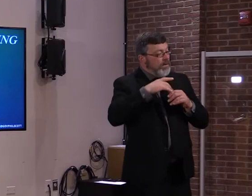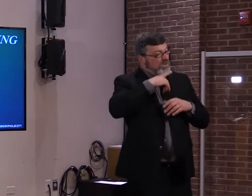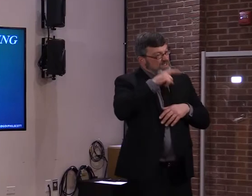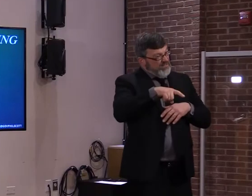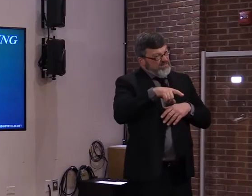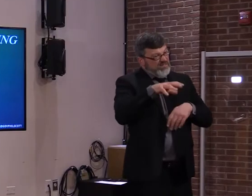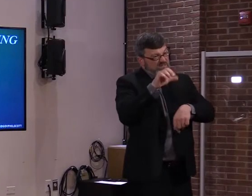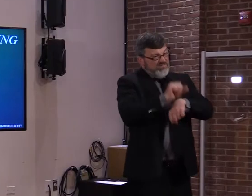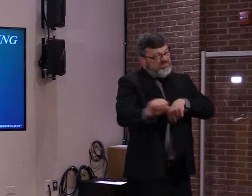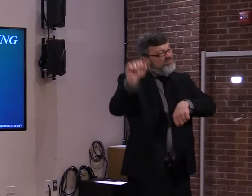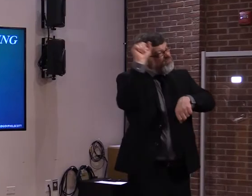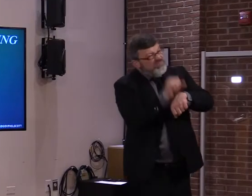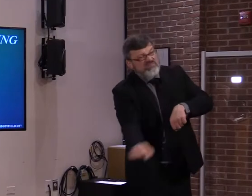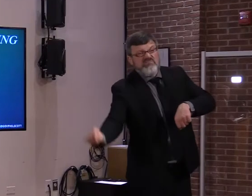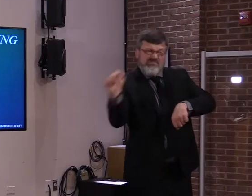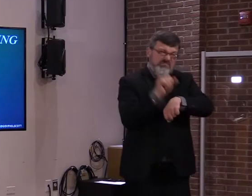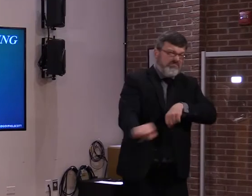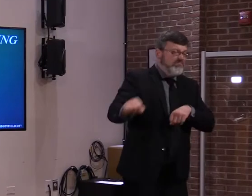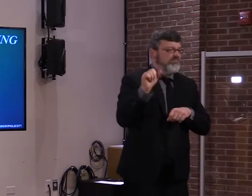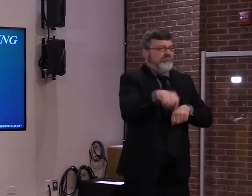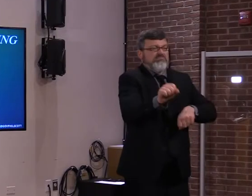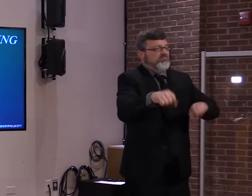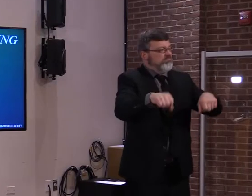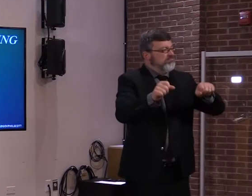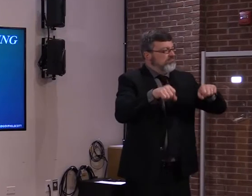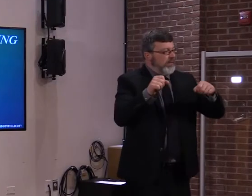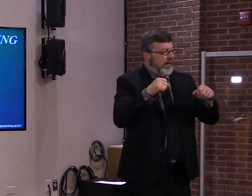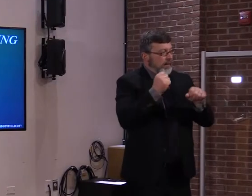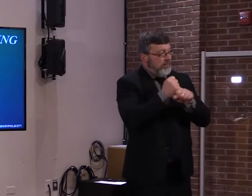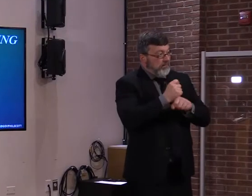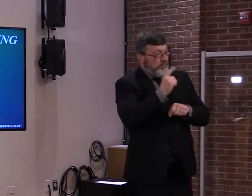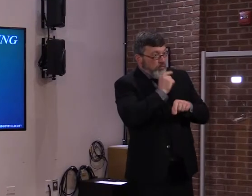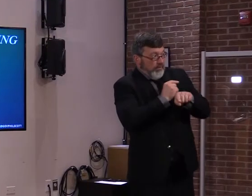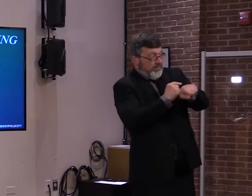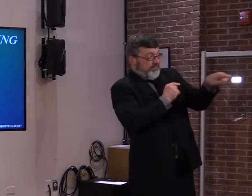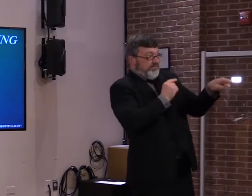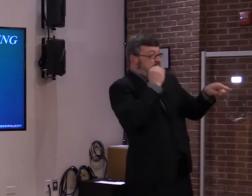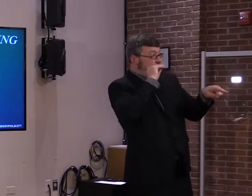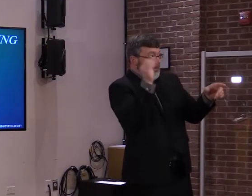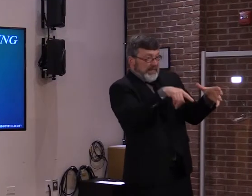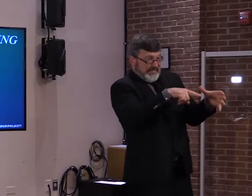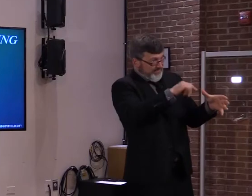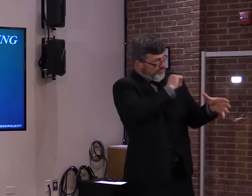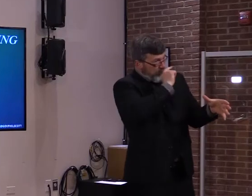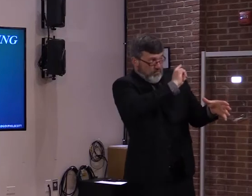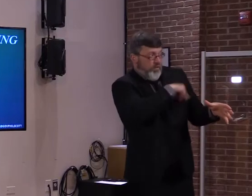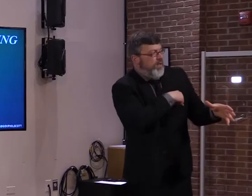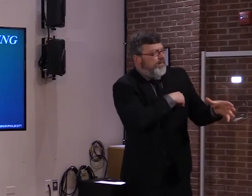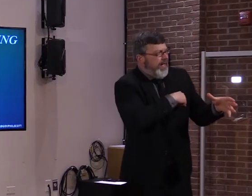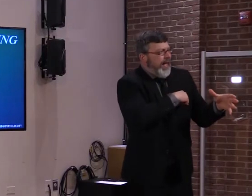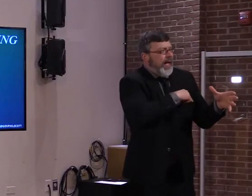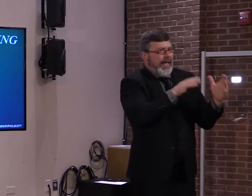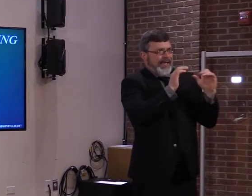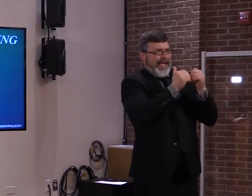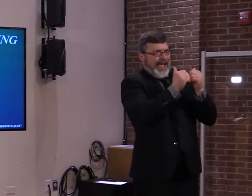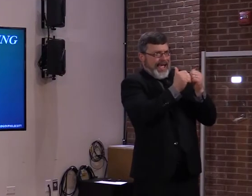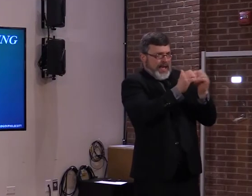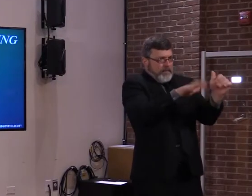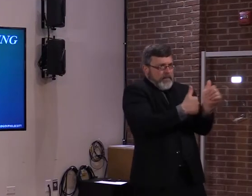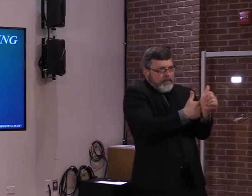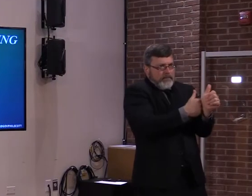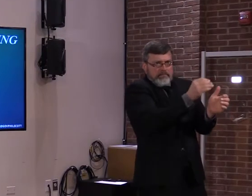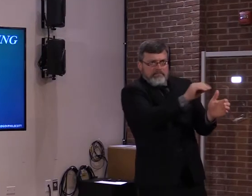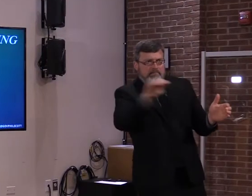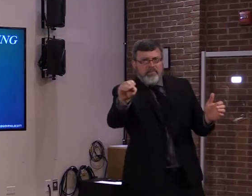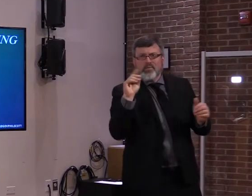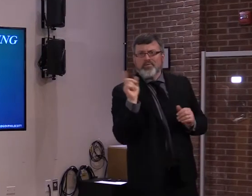make sure that those individuals, we do find a place. Now remember, the